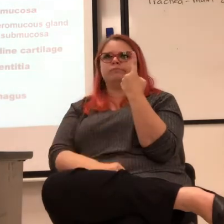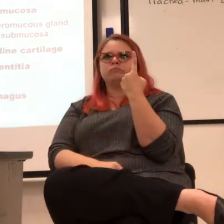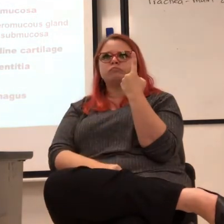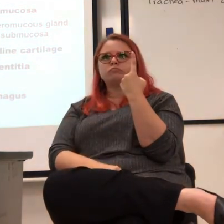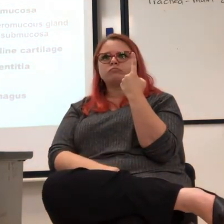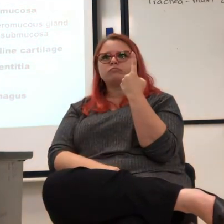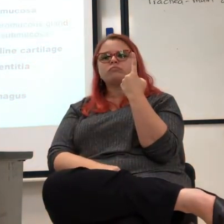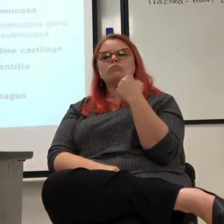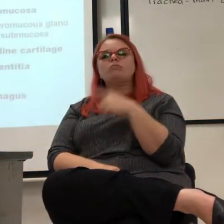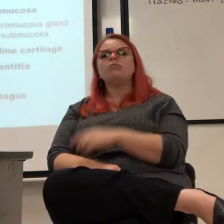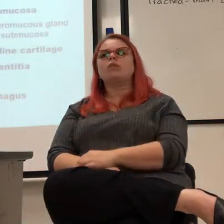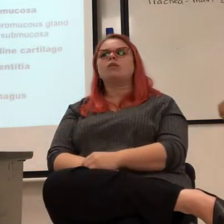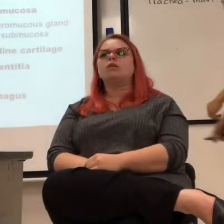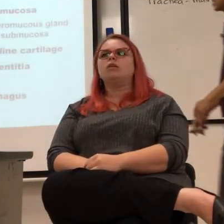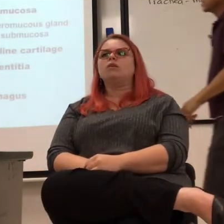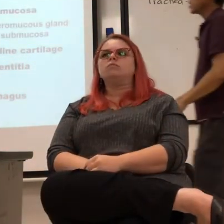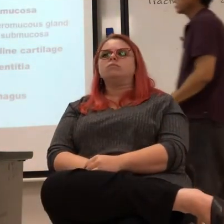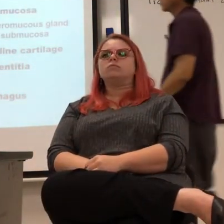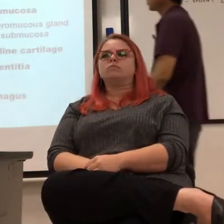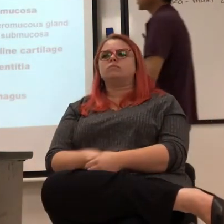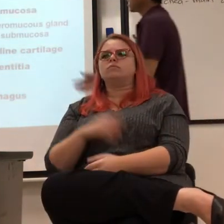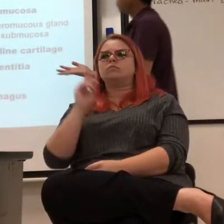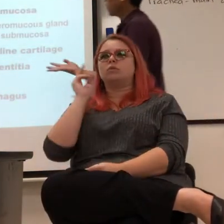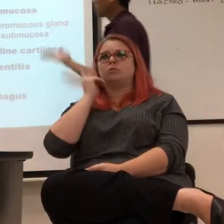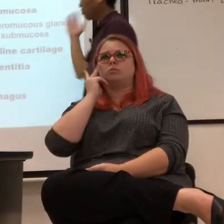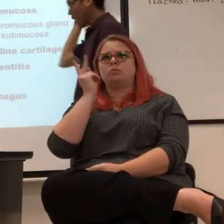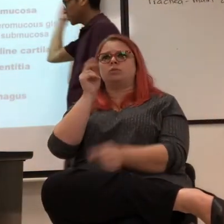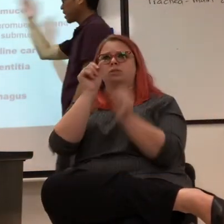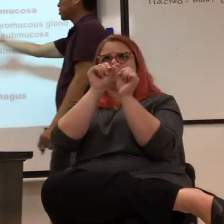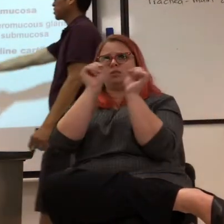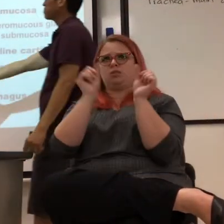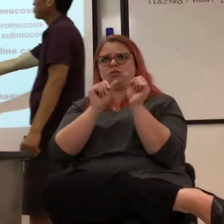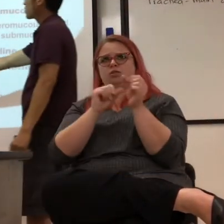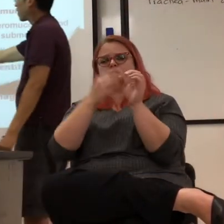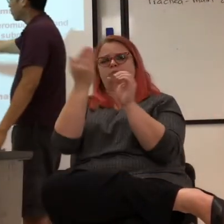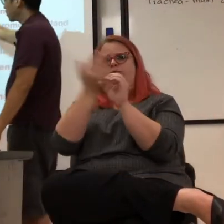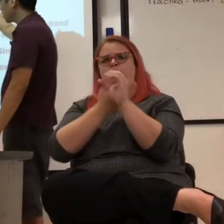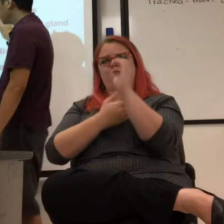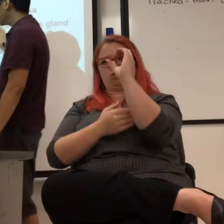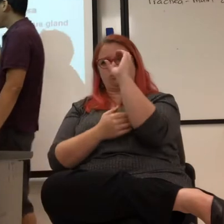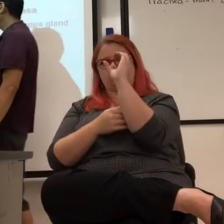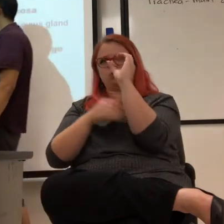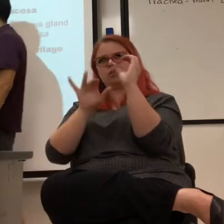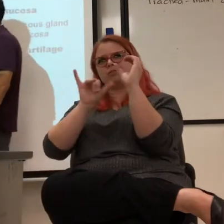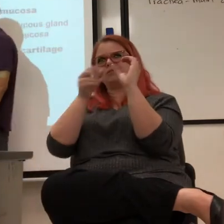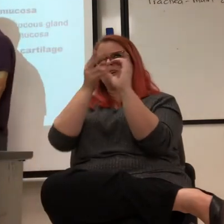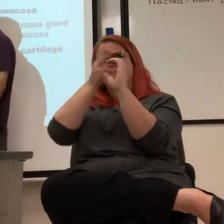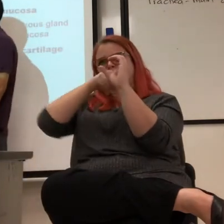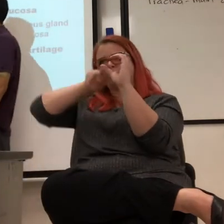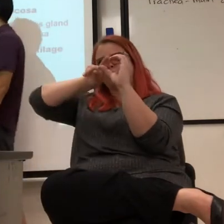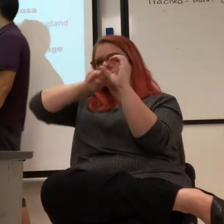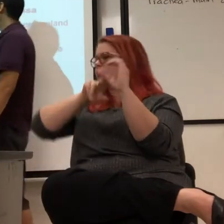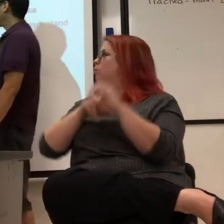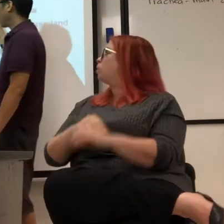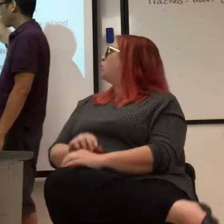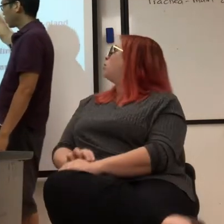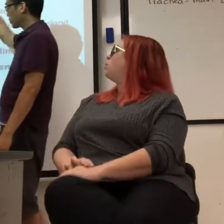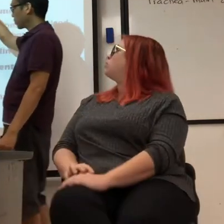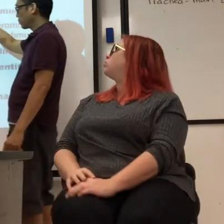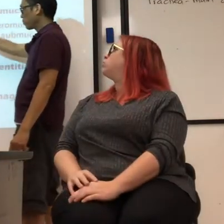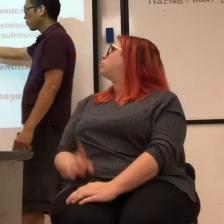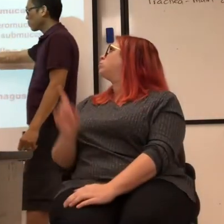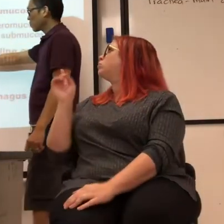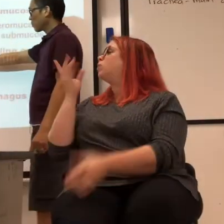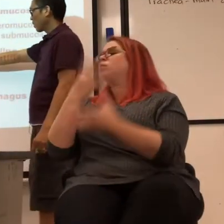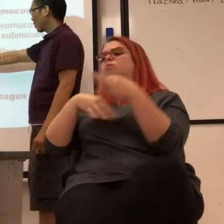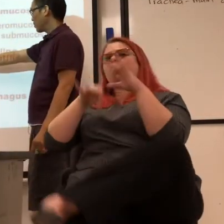Here, what we see is, the shape of it in cross section. It's kind of this U-shaped trachea. Now that's one important